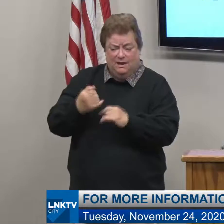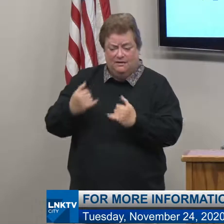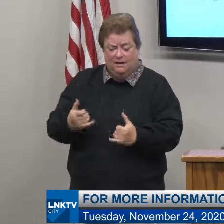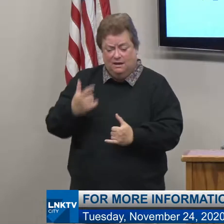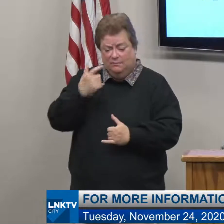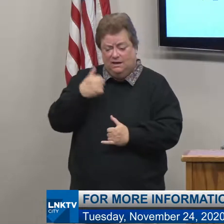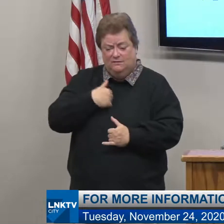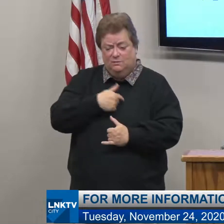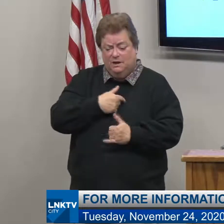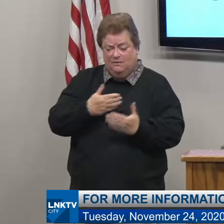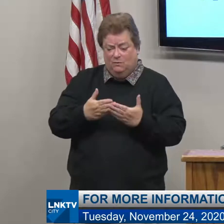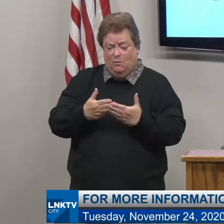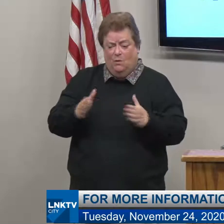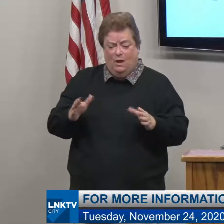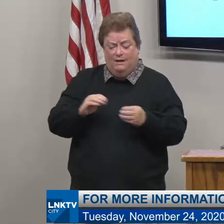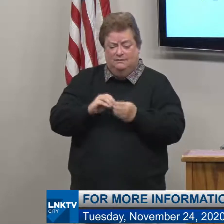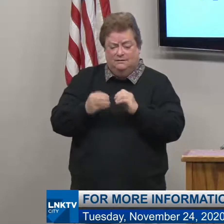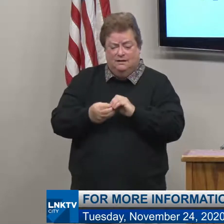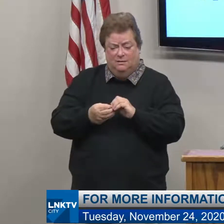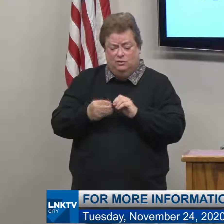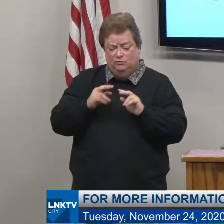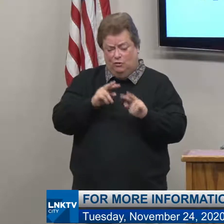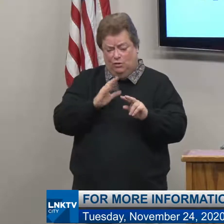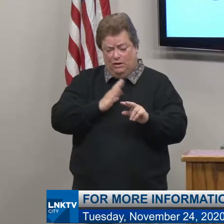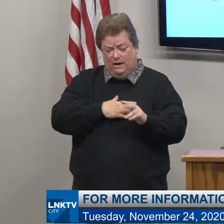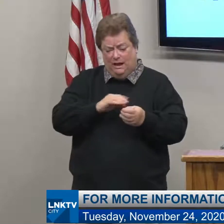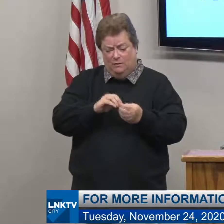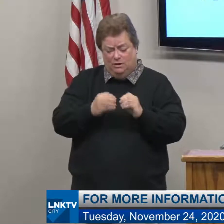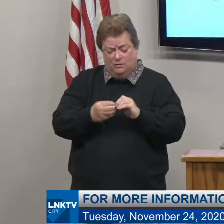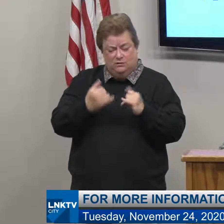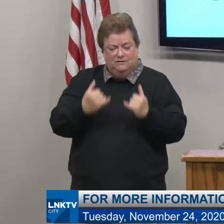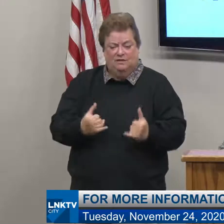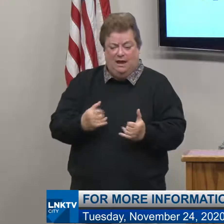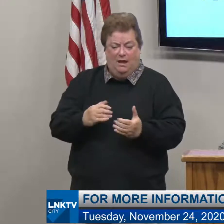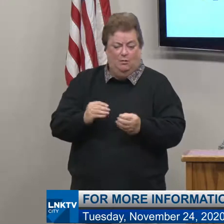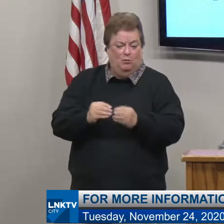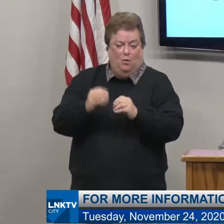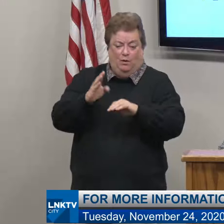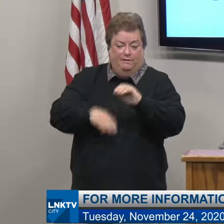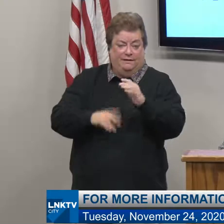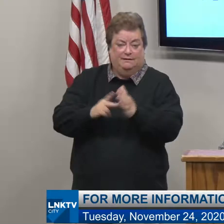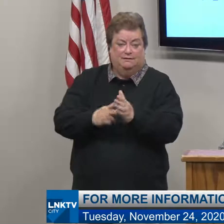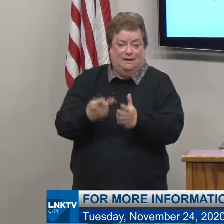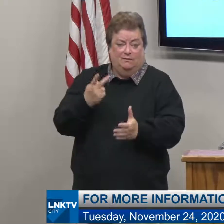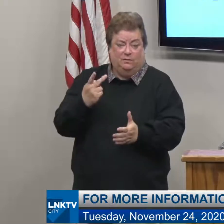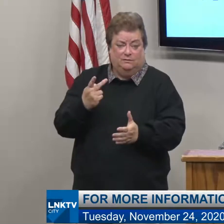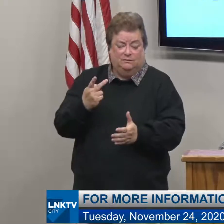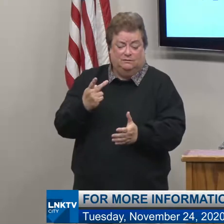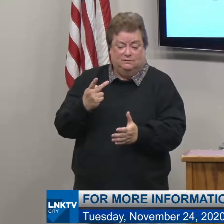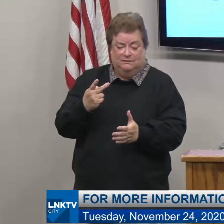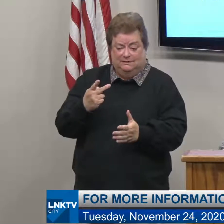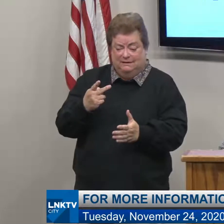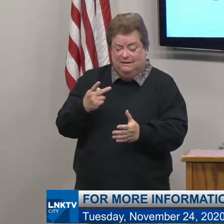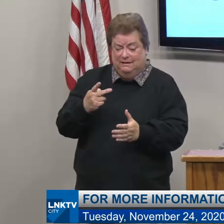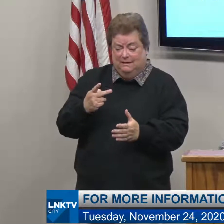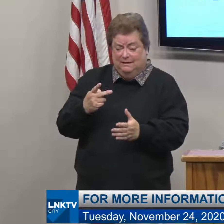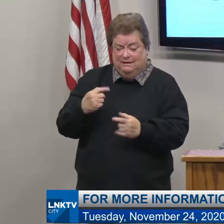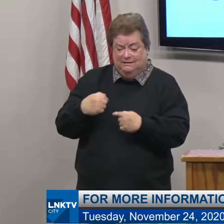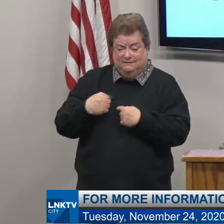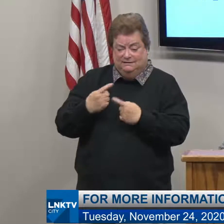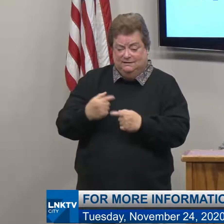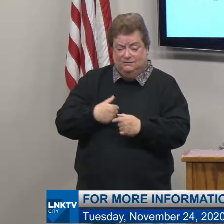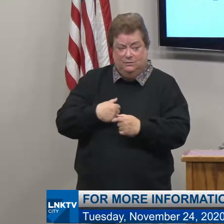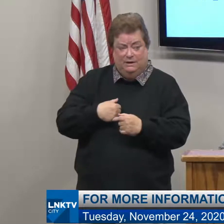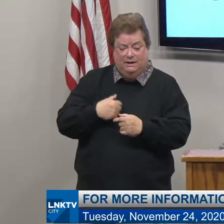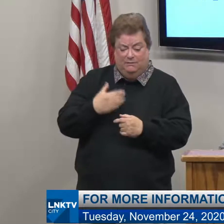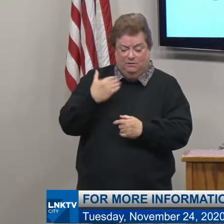widespread numbers. When you look at our numbers, they more than doubled, you know, in the last, since we moved from